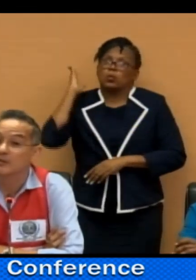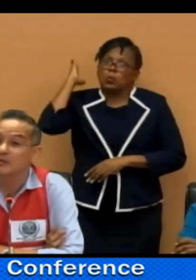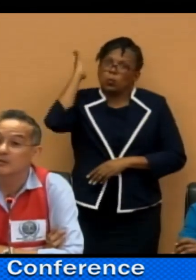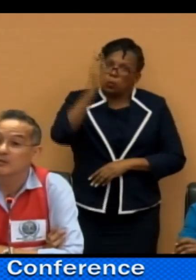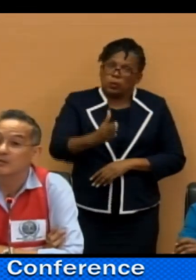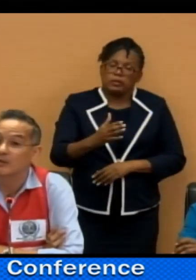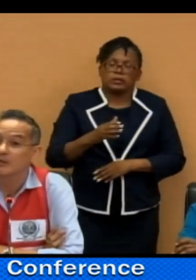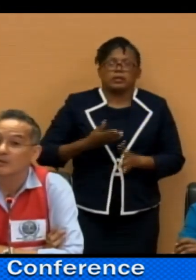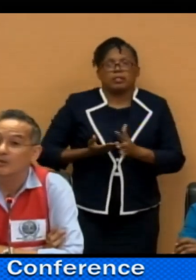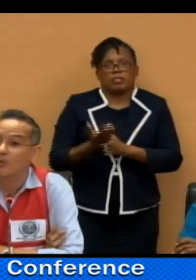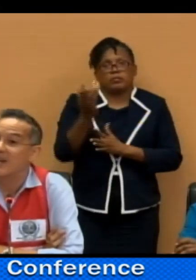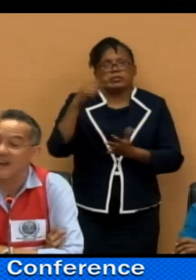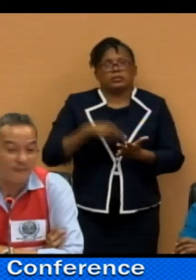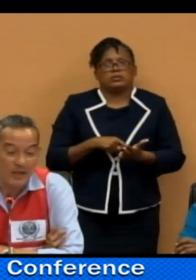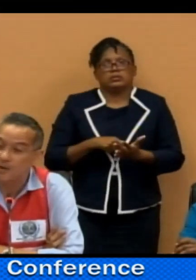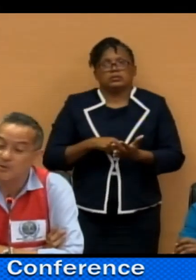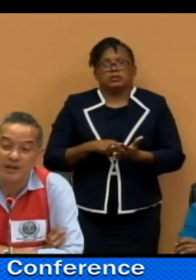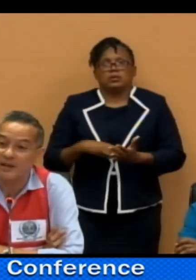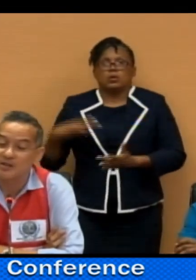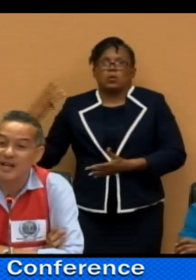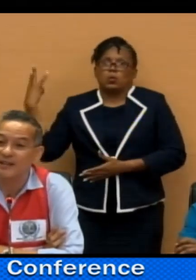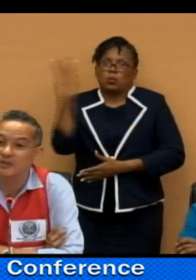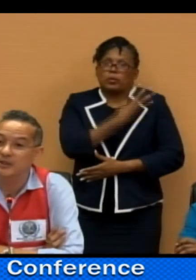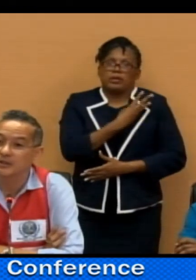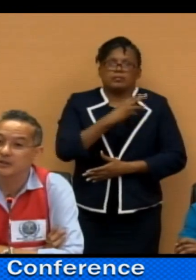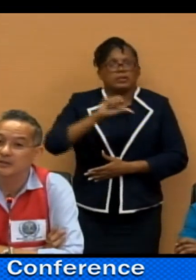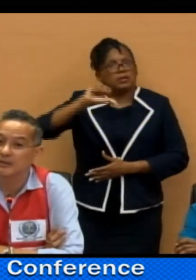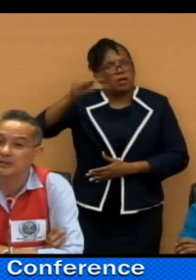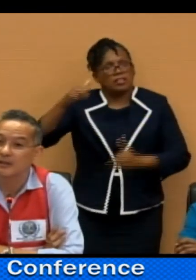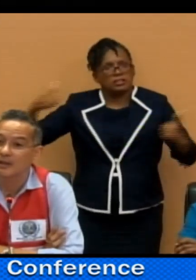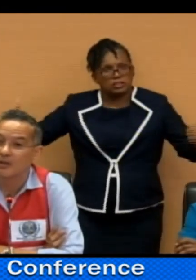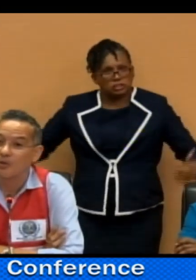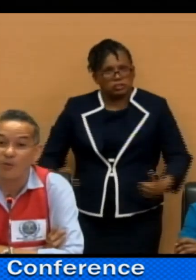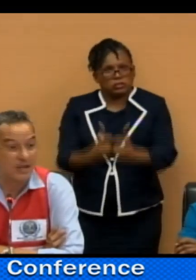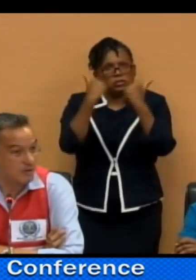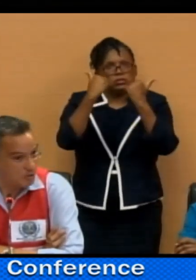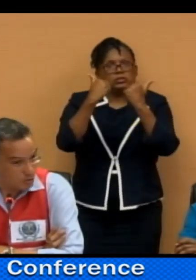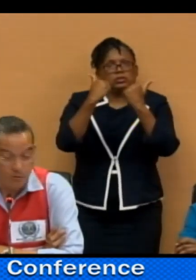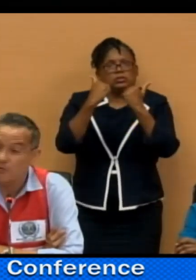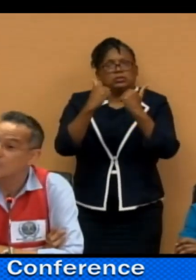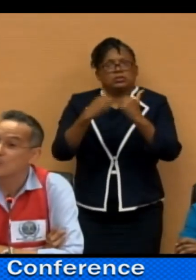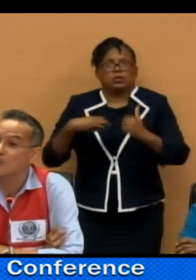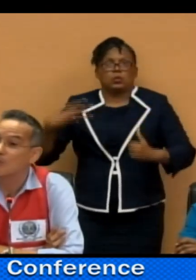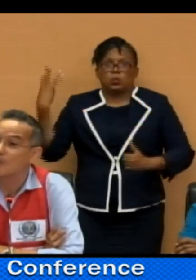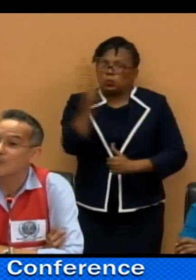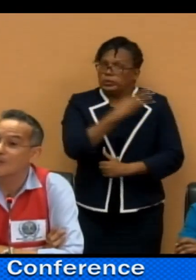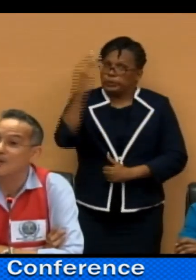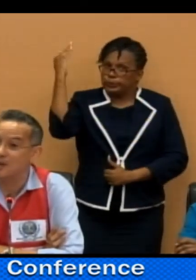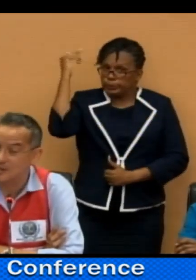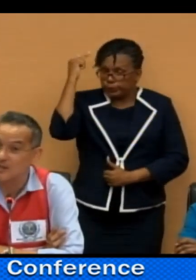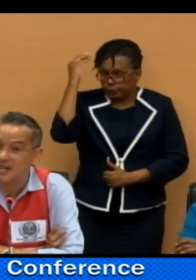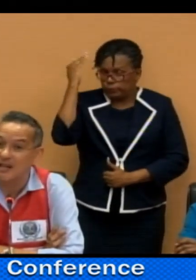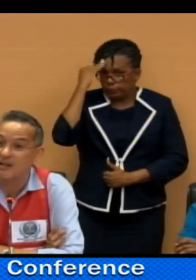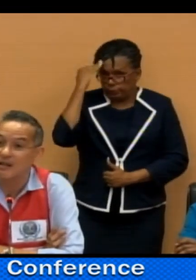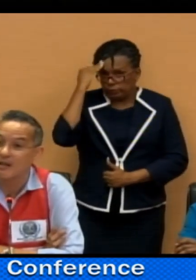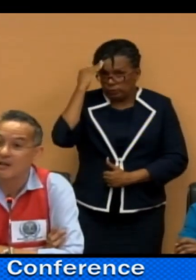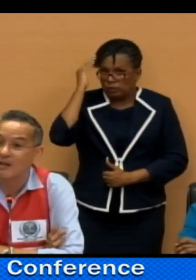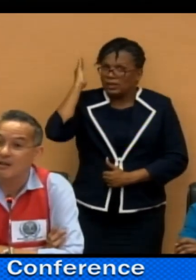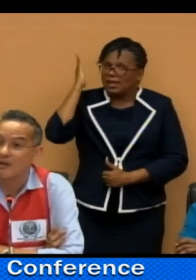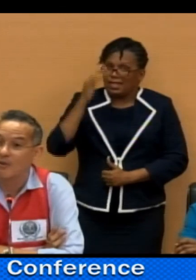this. We have been through other challenges. We knew that this